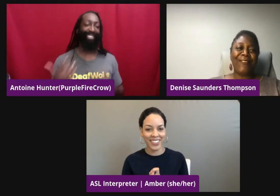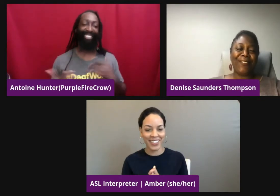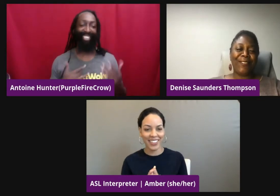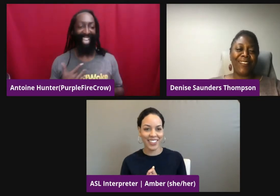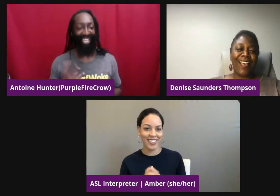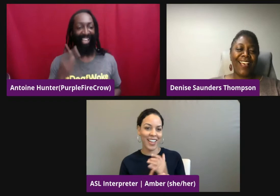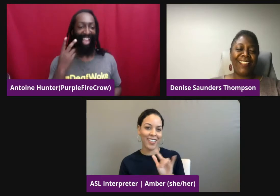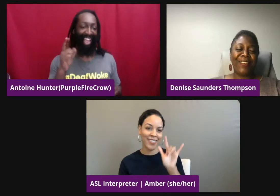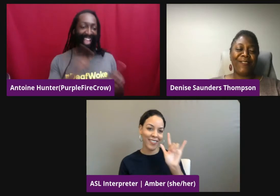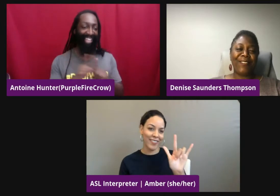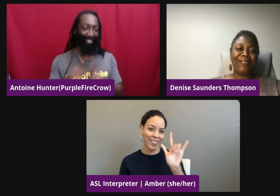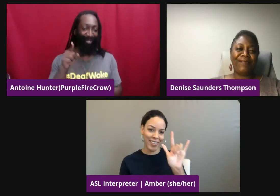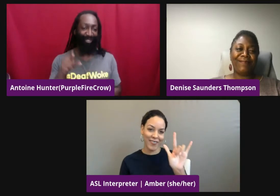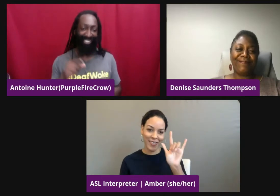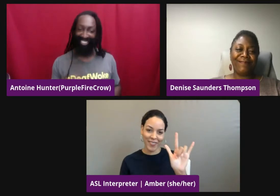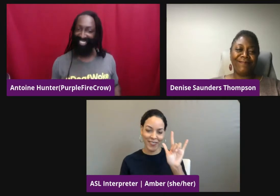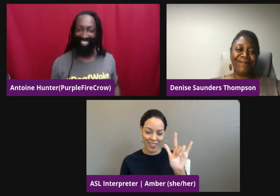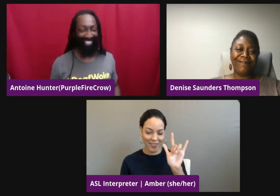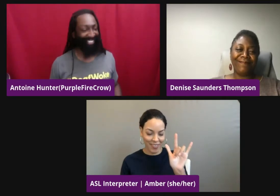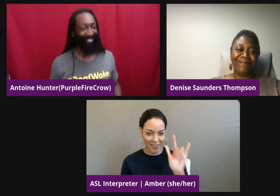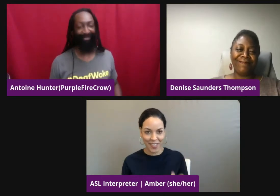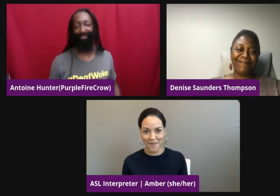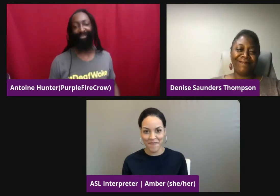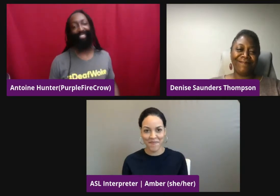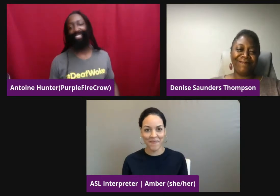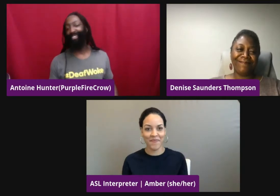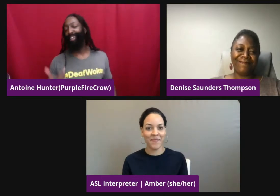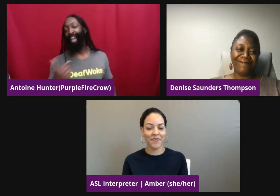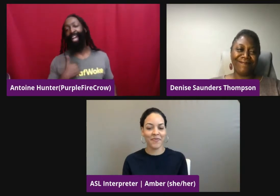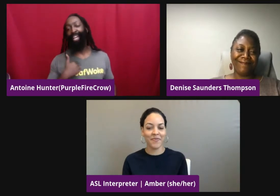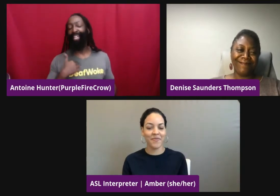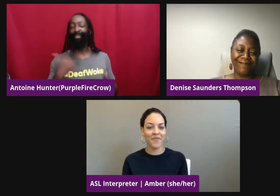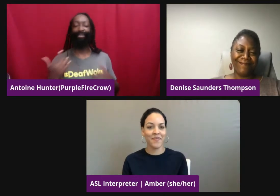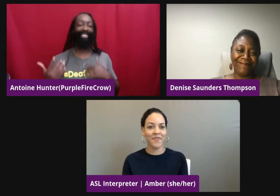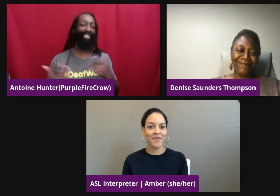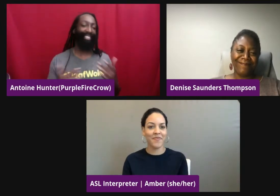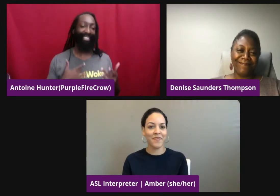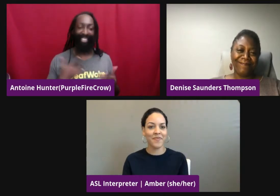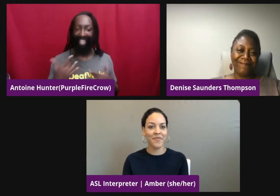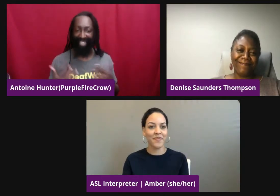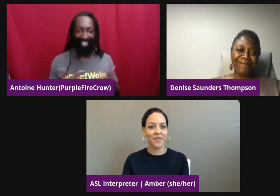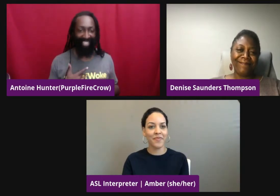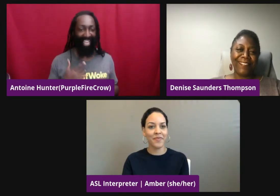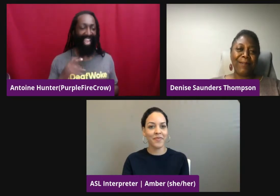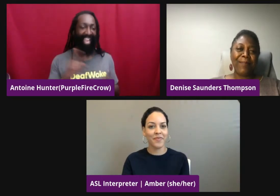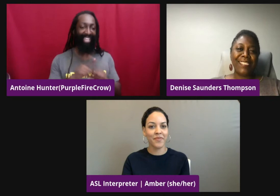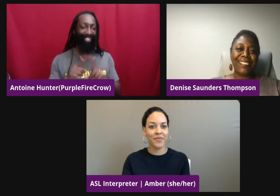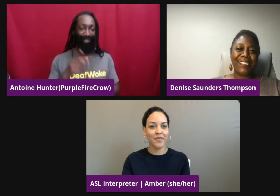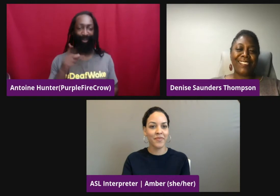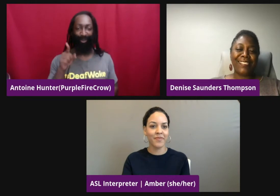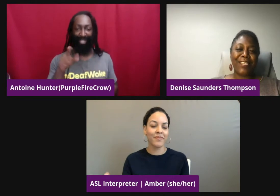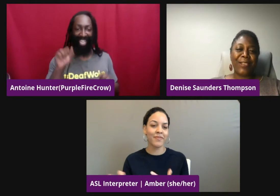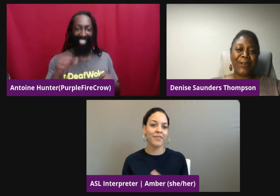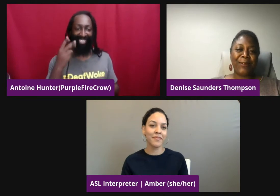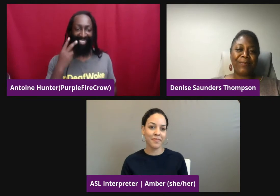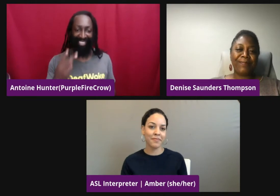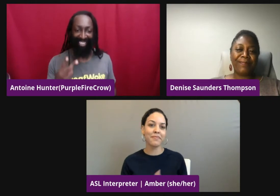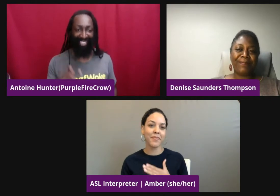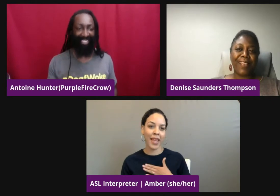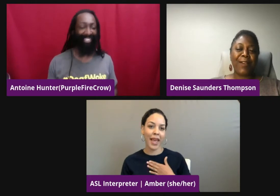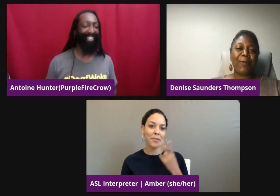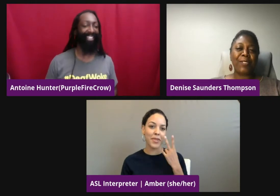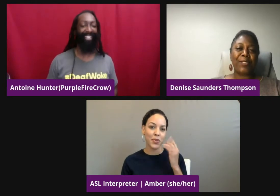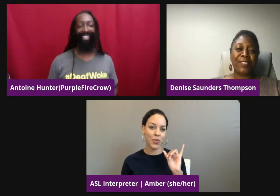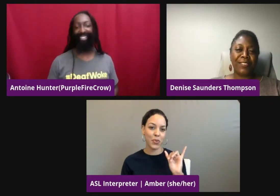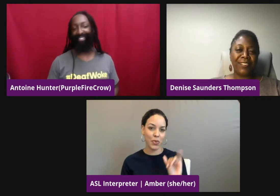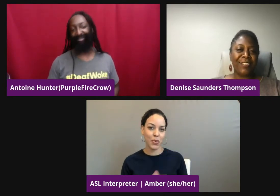Oh, I love you. I love you. Man, it's amazing to see you. Amazing to see you.